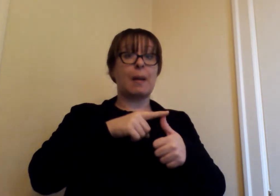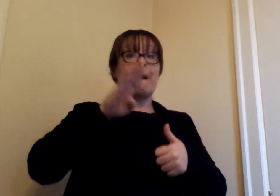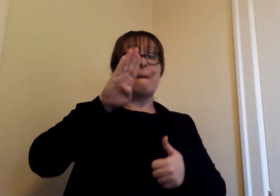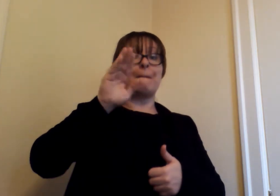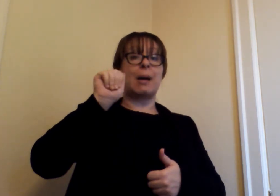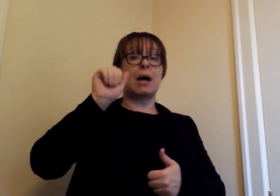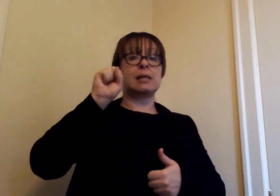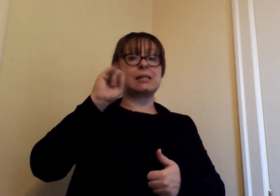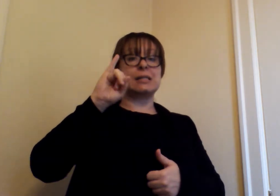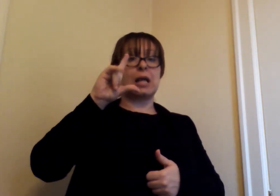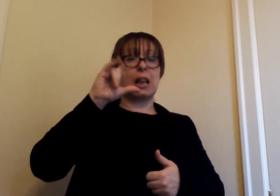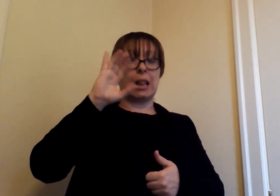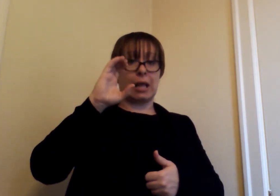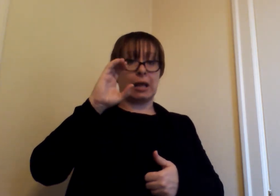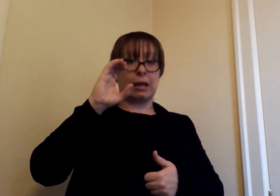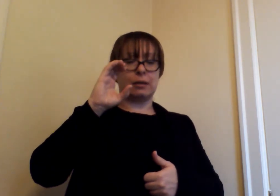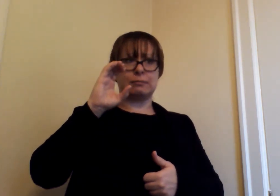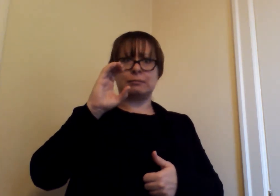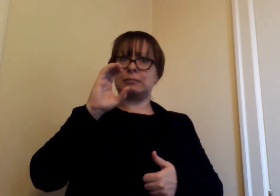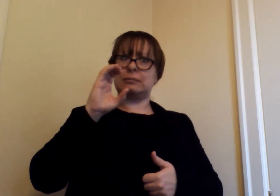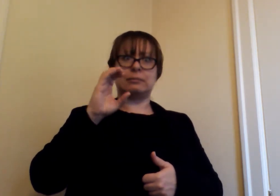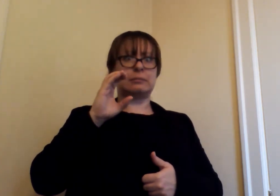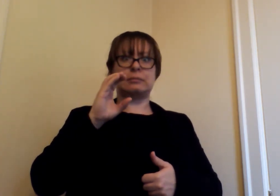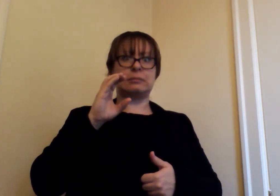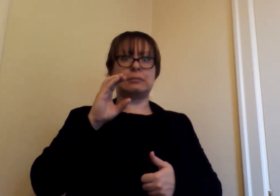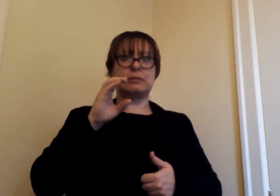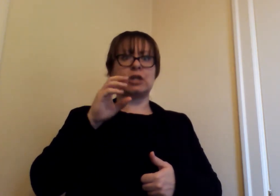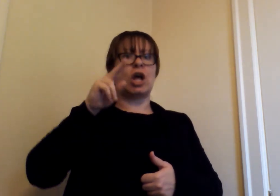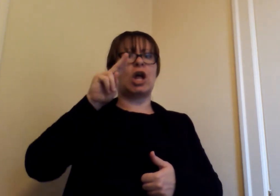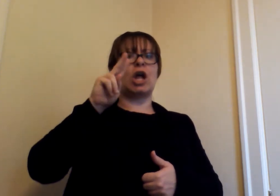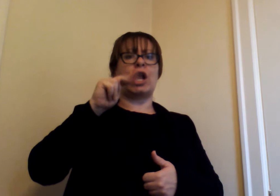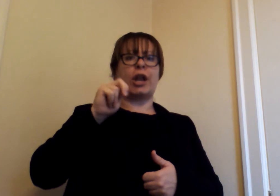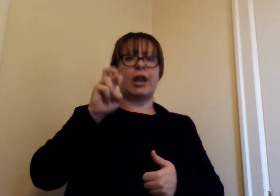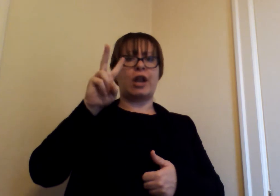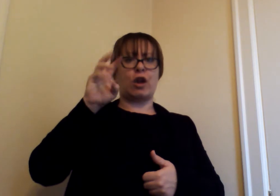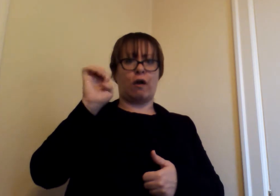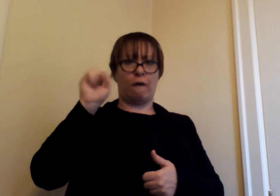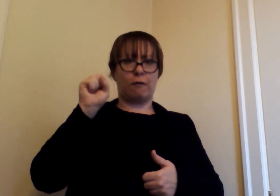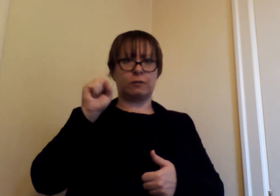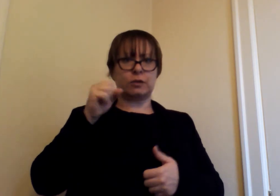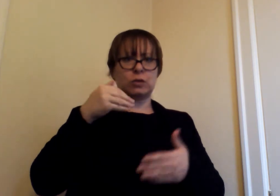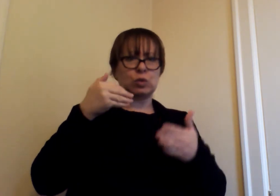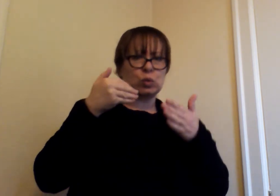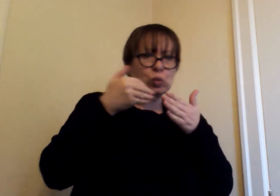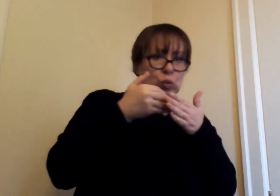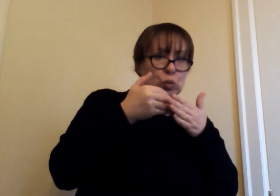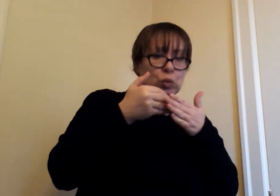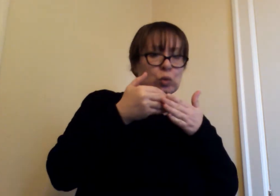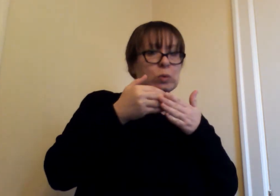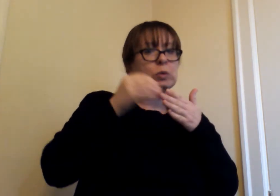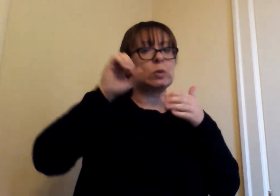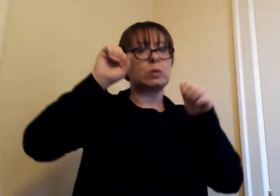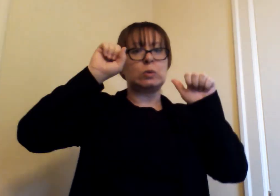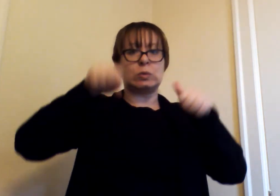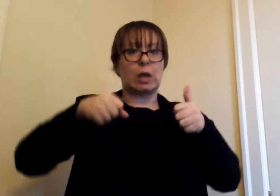its close proximity to nerves, which can be permanently damaged, or the brachial artery, which could be nicked. Even with a